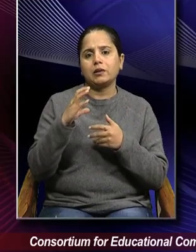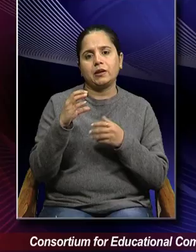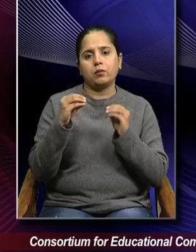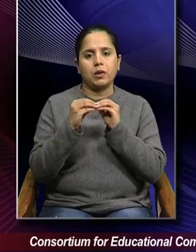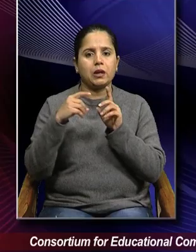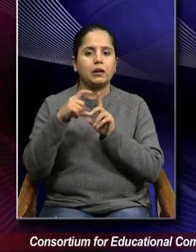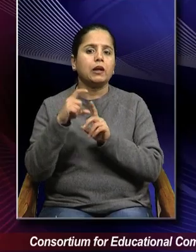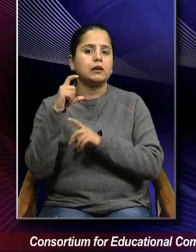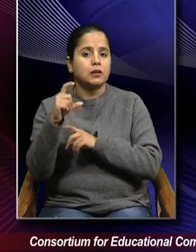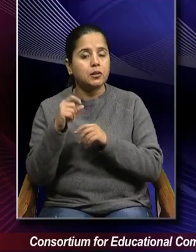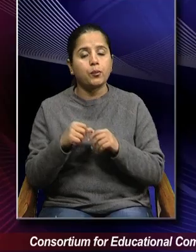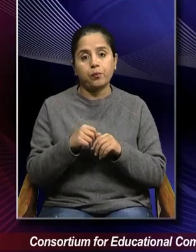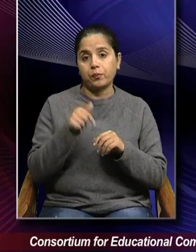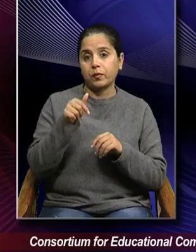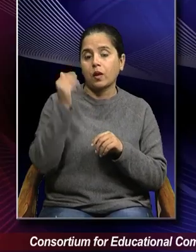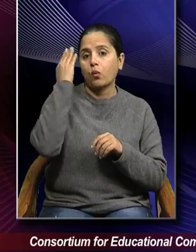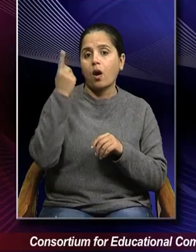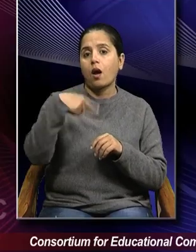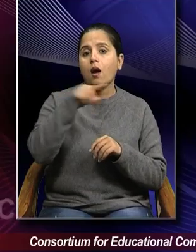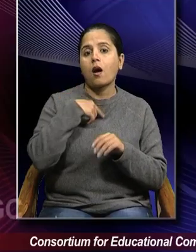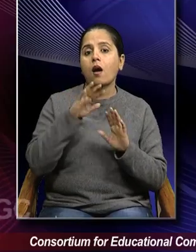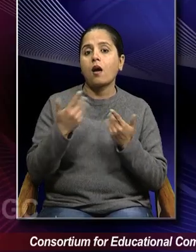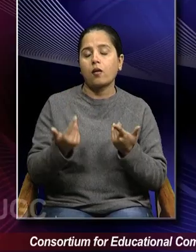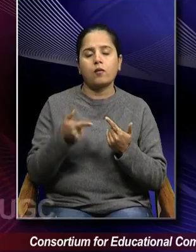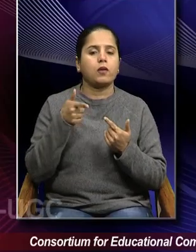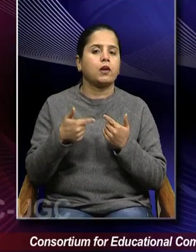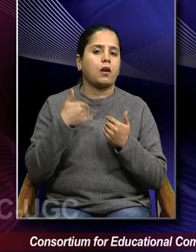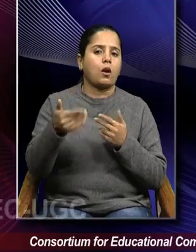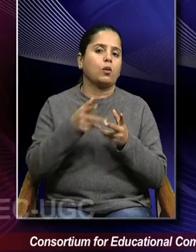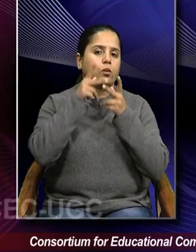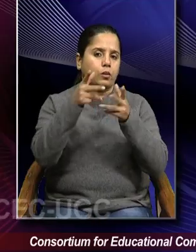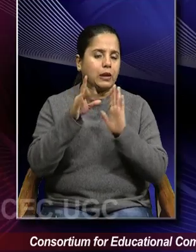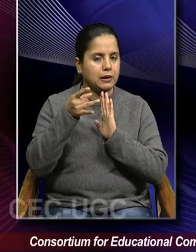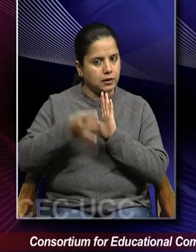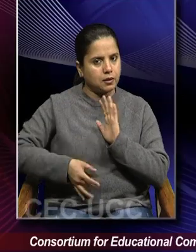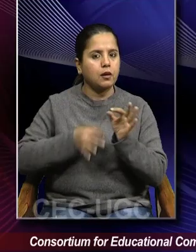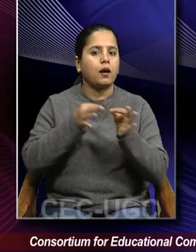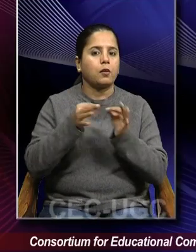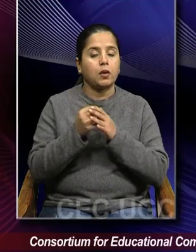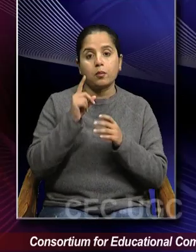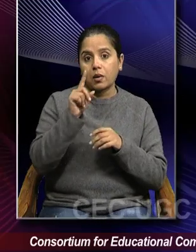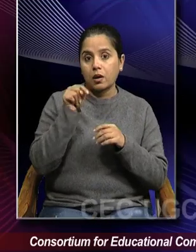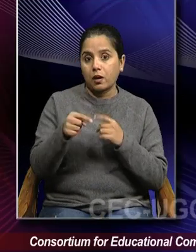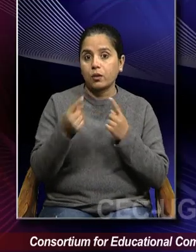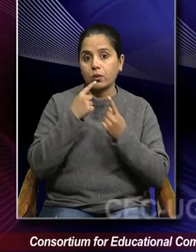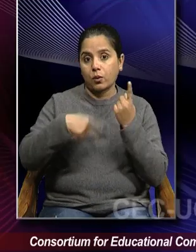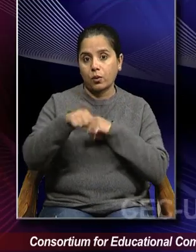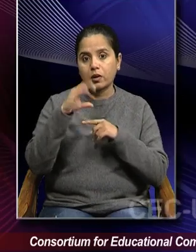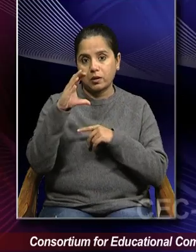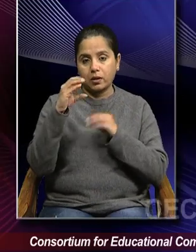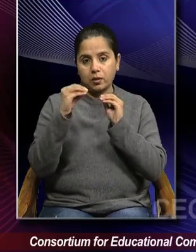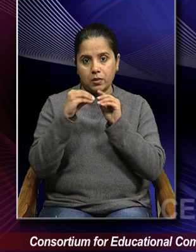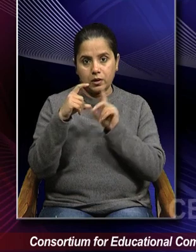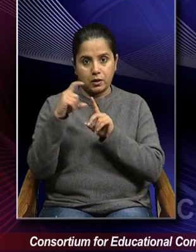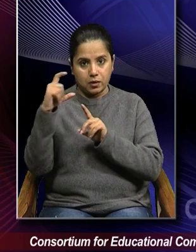CBDC? So, why are we having, that is something which I am going to tell you in detail. But when we talk about the CBDC